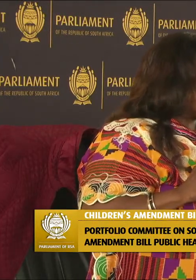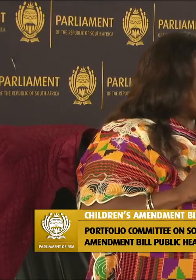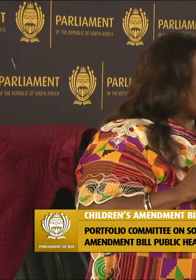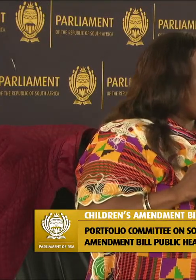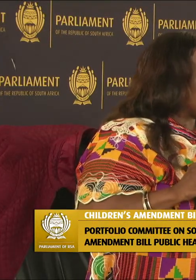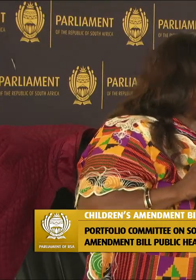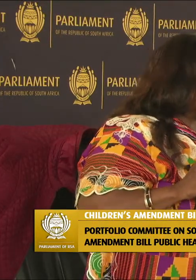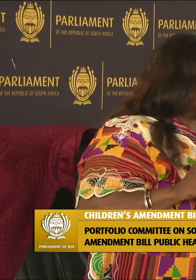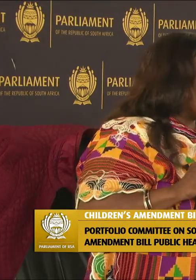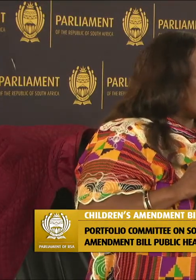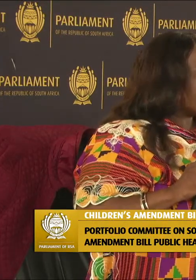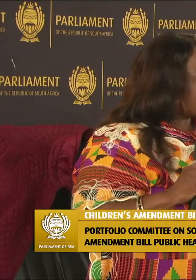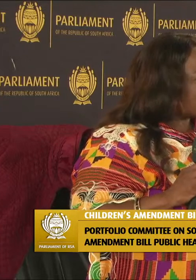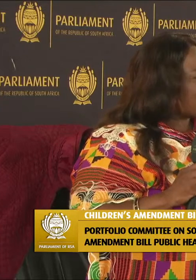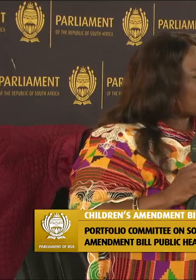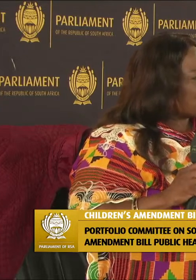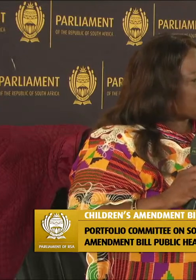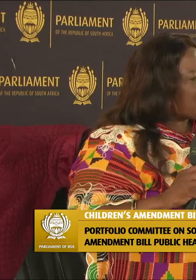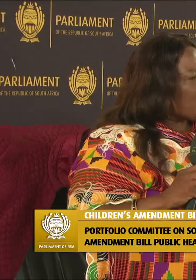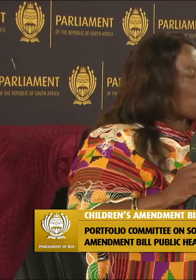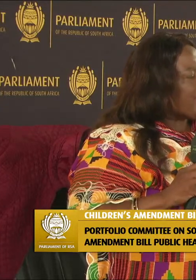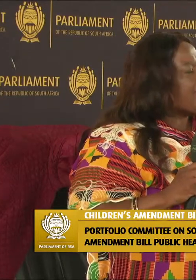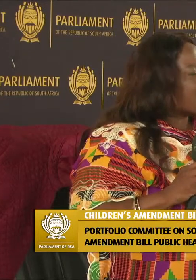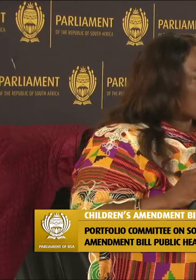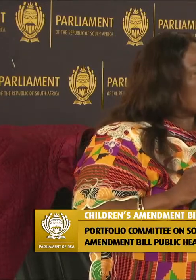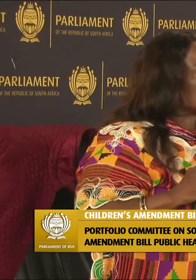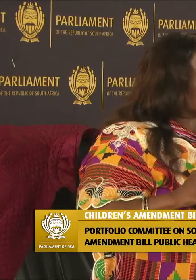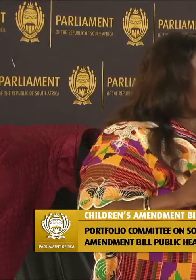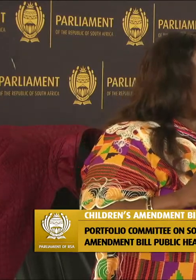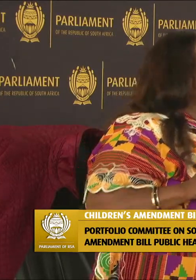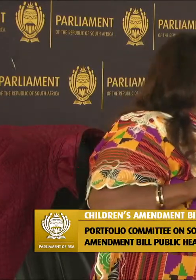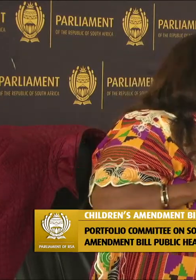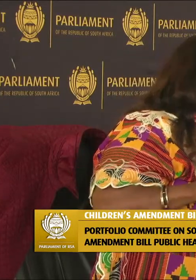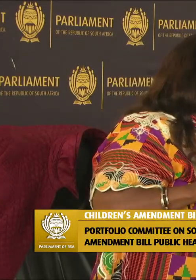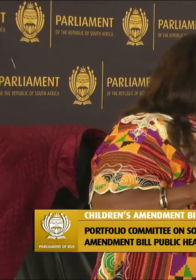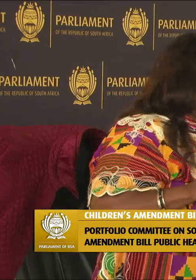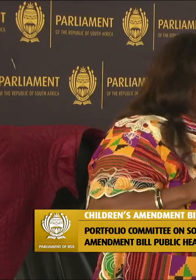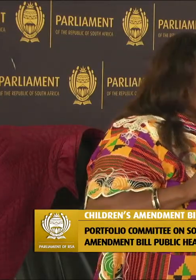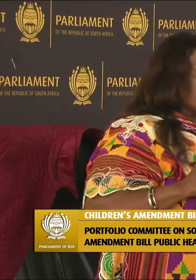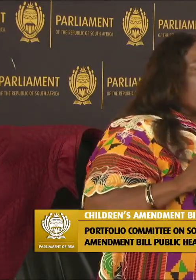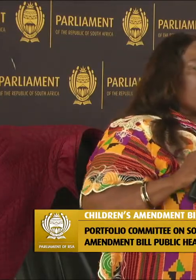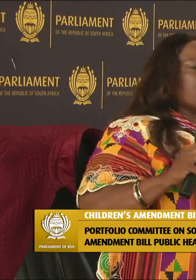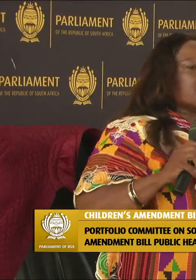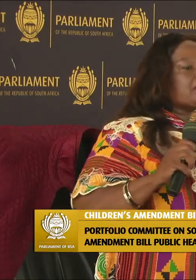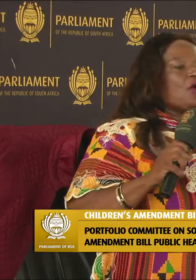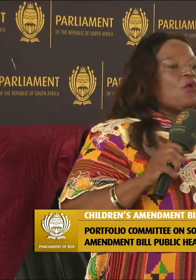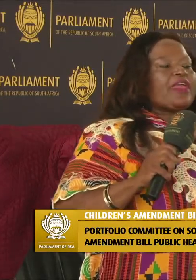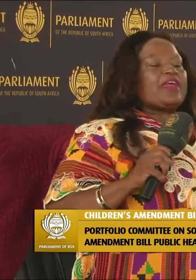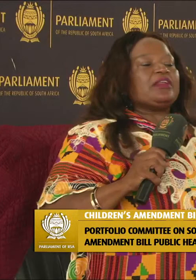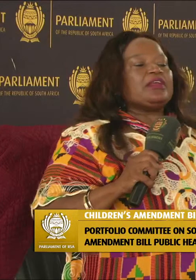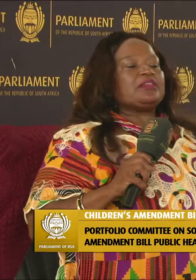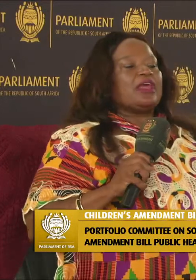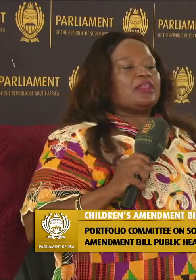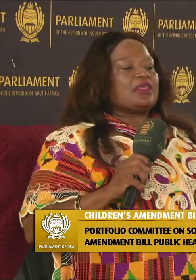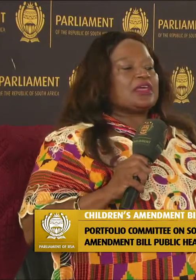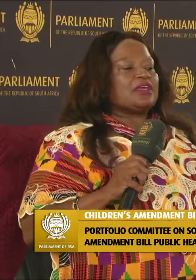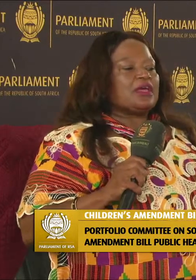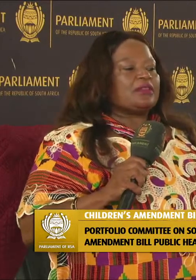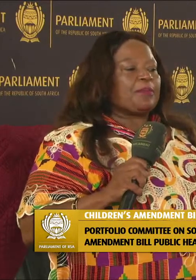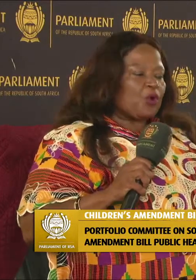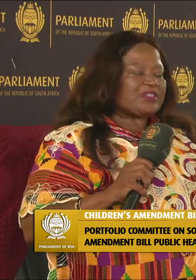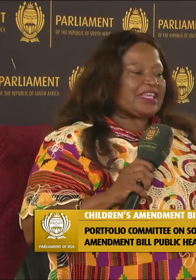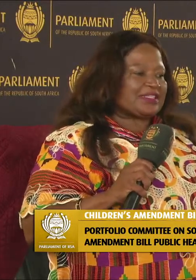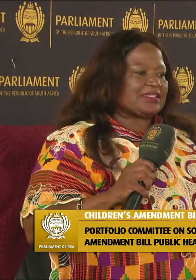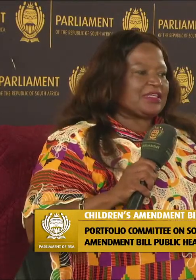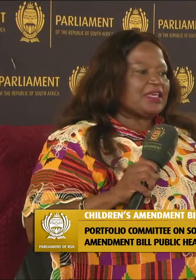can amend? What is it that you think we need also to add on? And